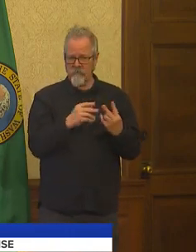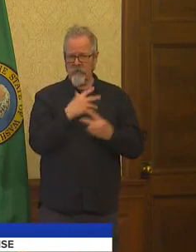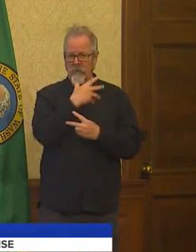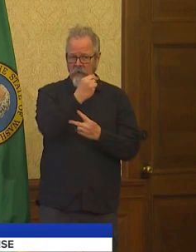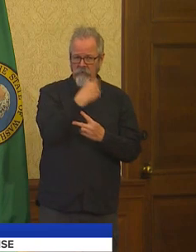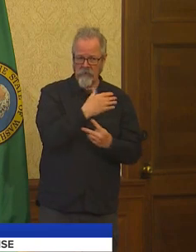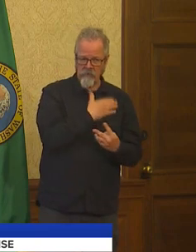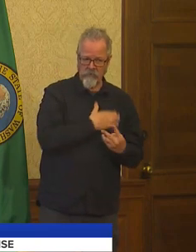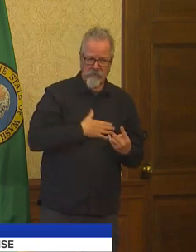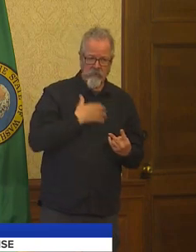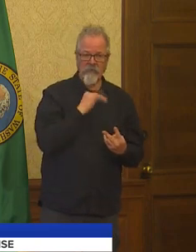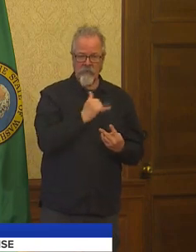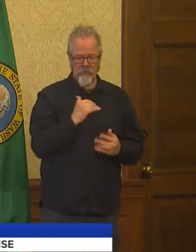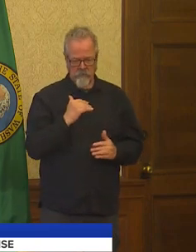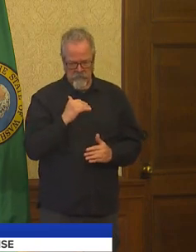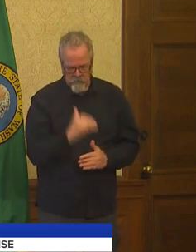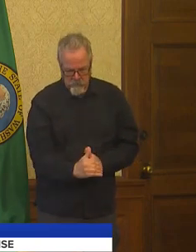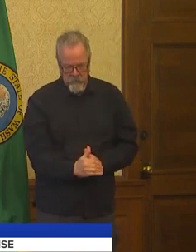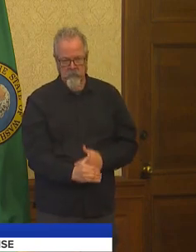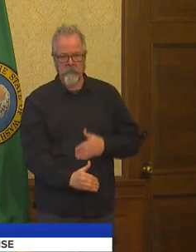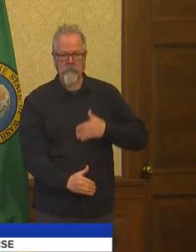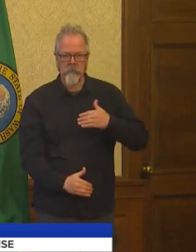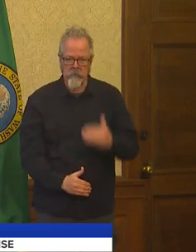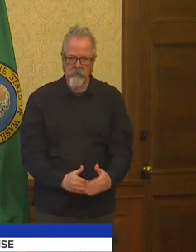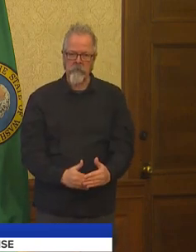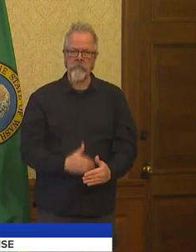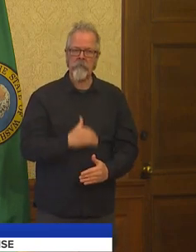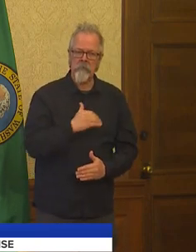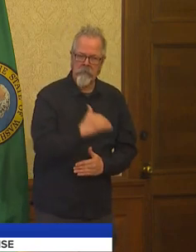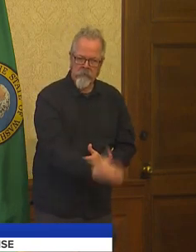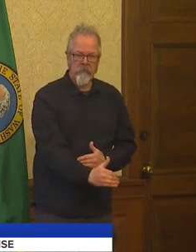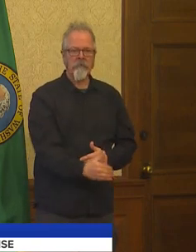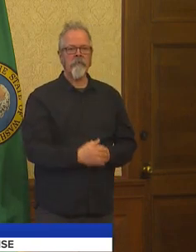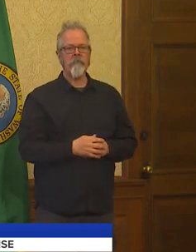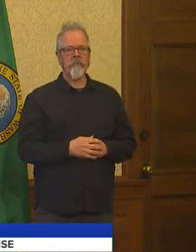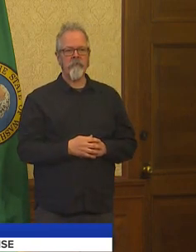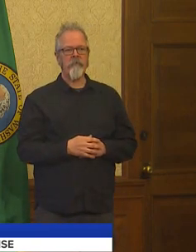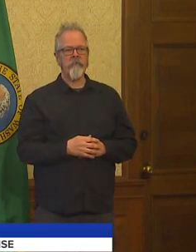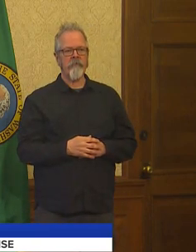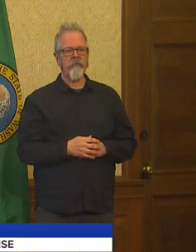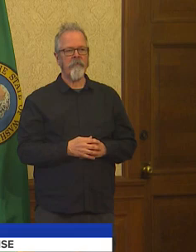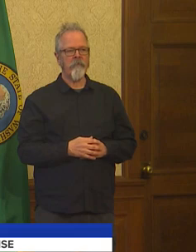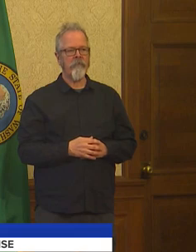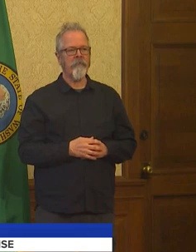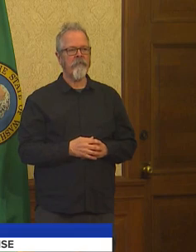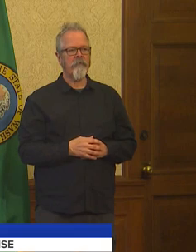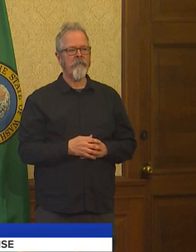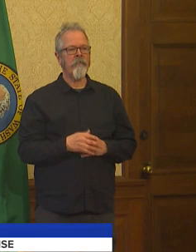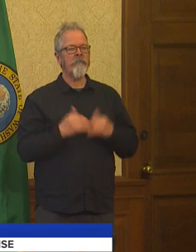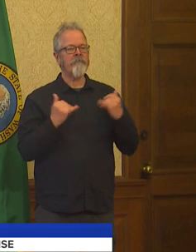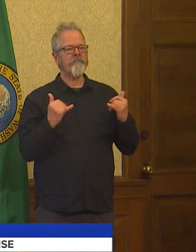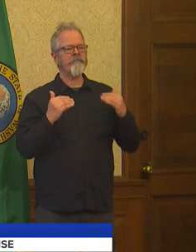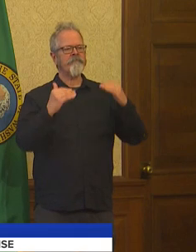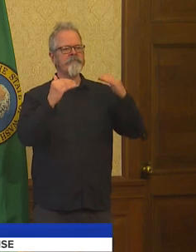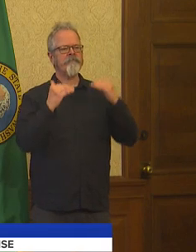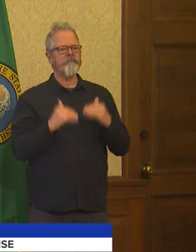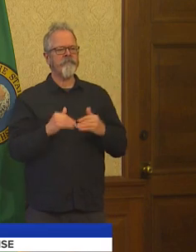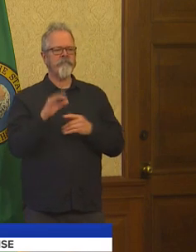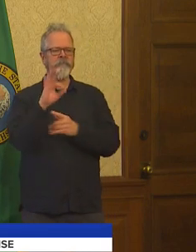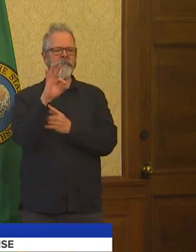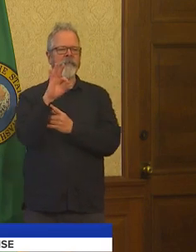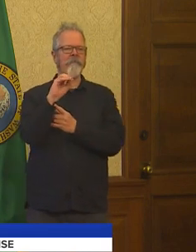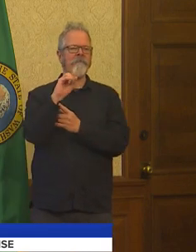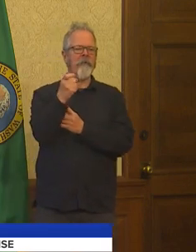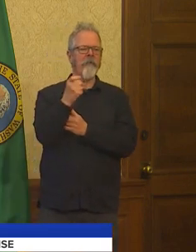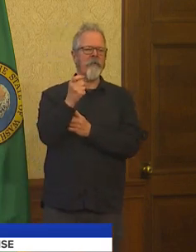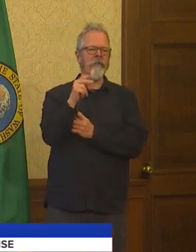Governor, can you get specific on some of the data points, the numbers that you're looking for? I give an example of in New York, the governor